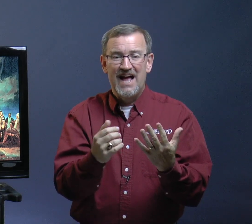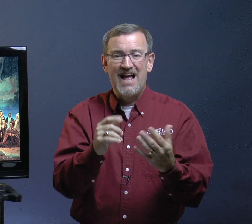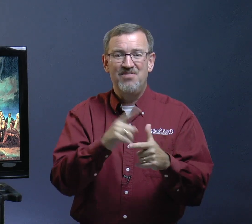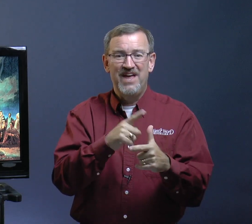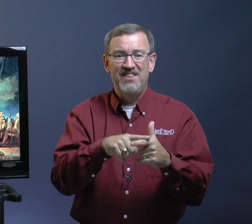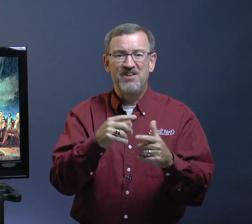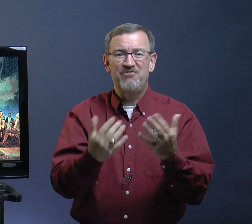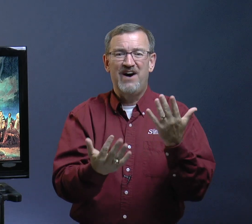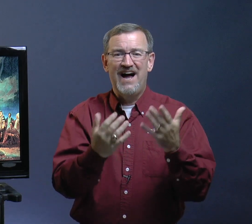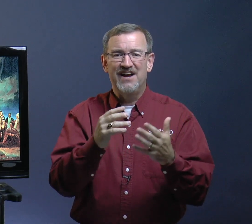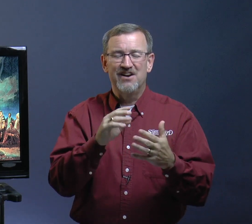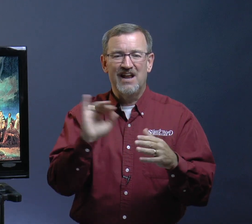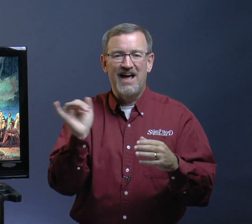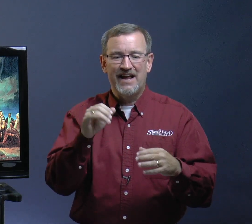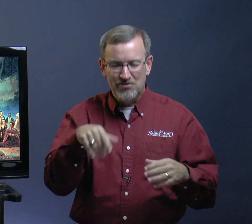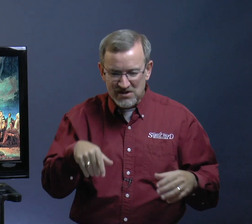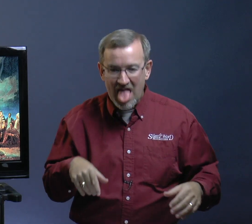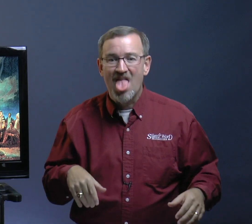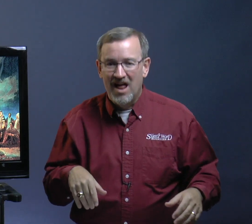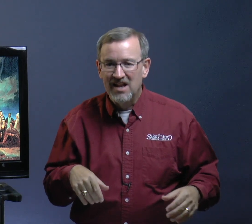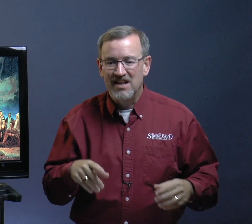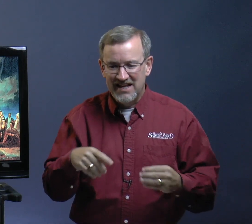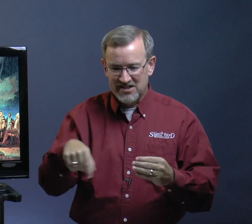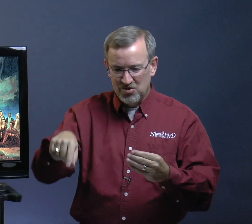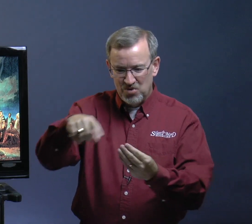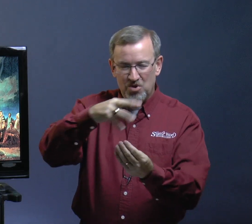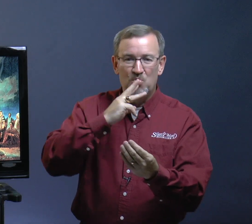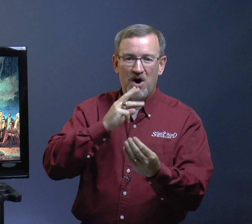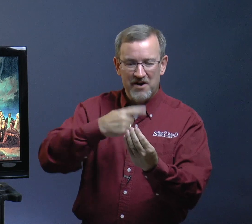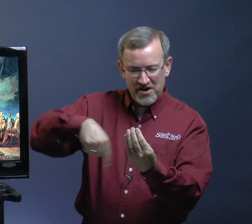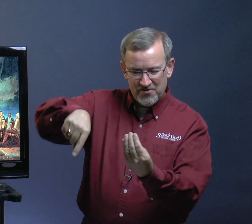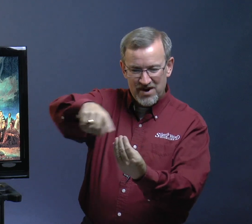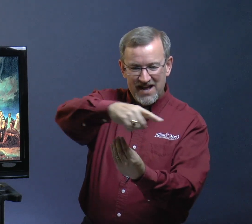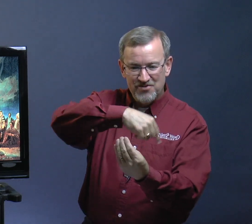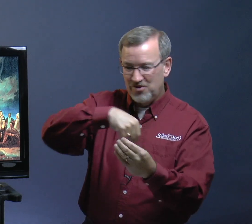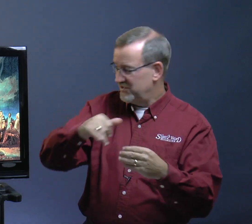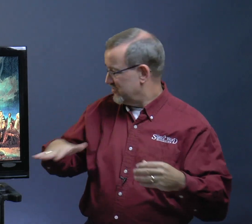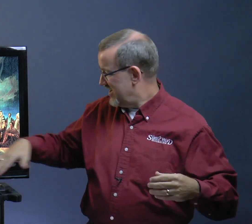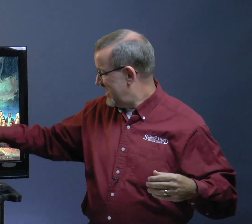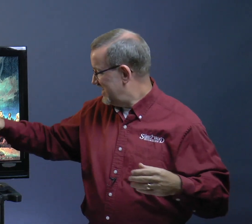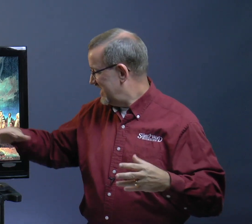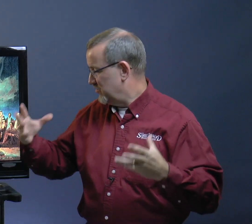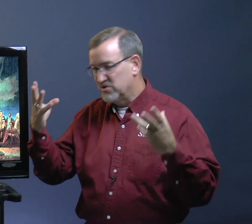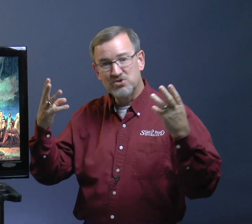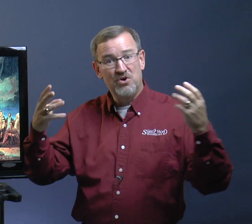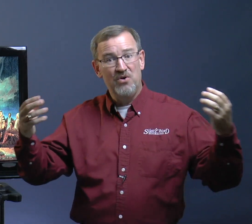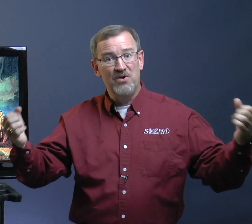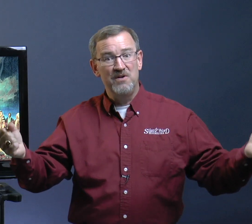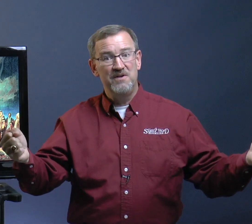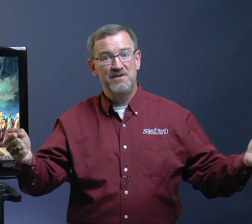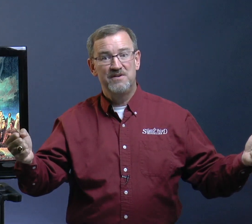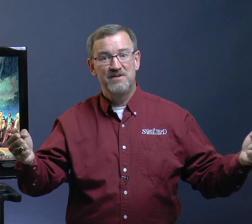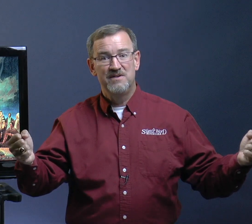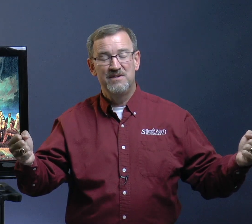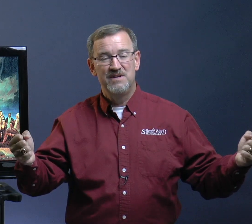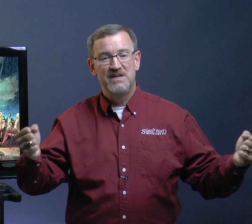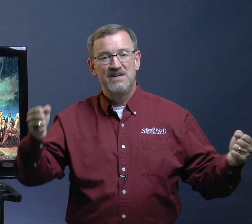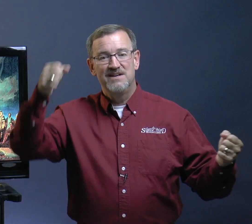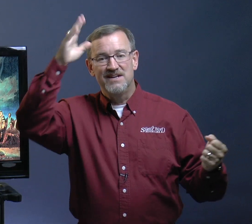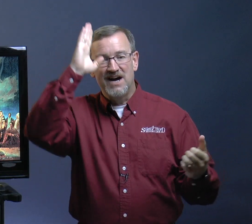And then the fire, like it was licked, the water around on the ground, it was gone.